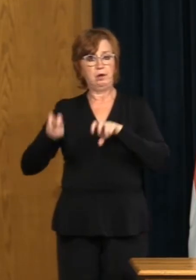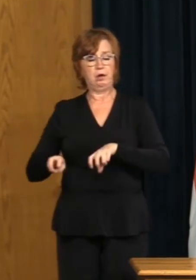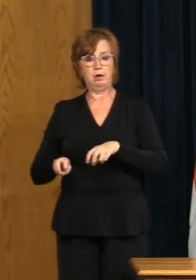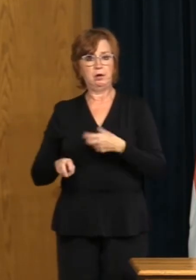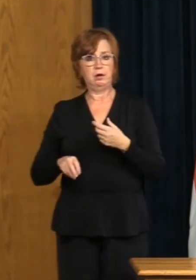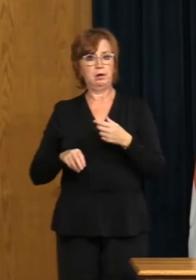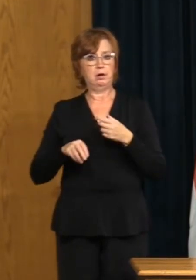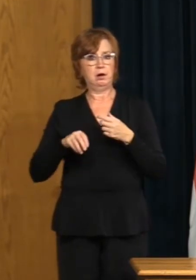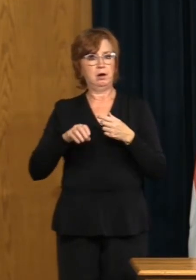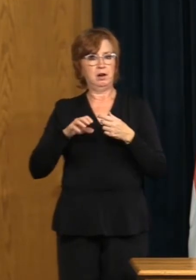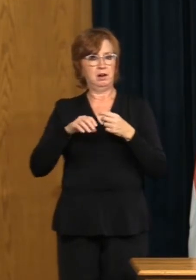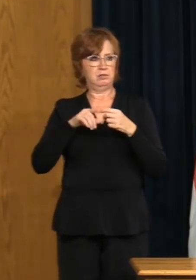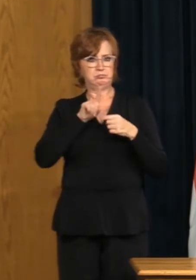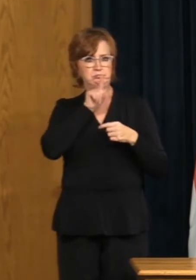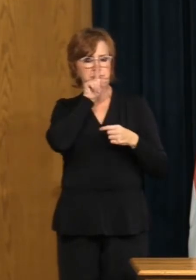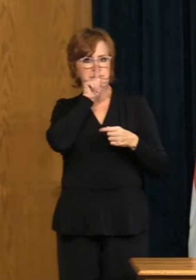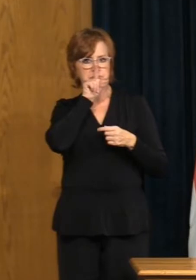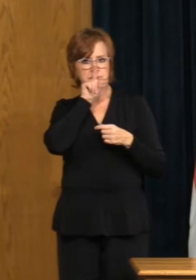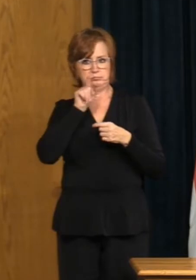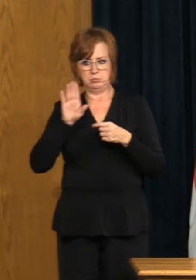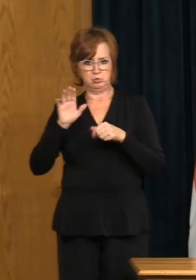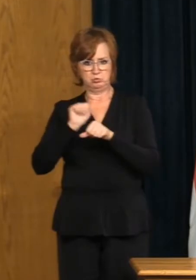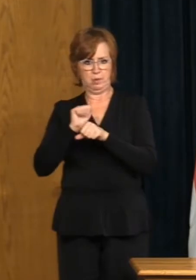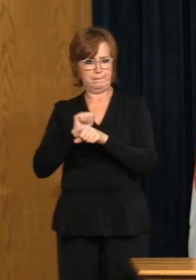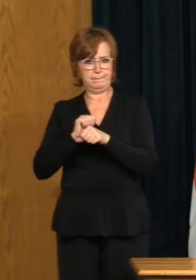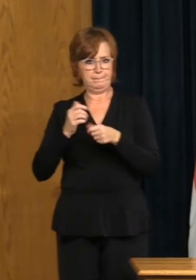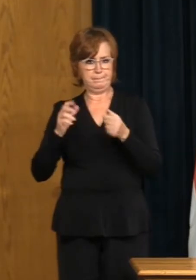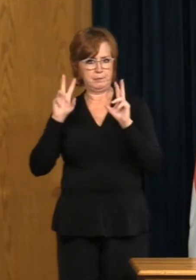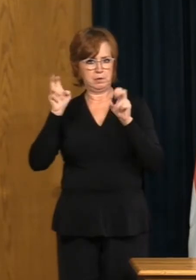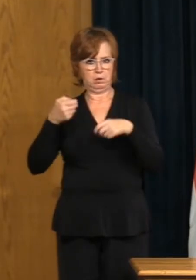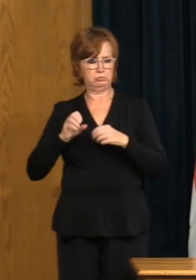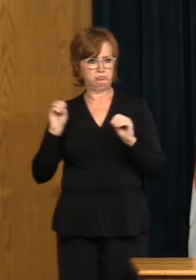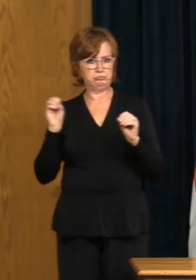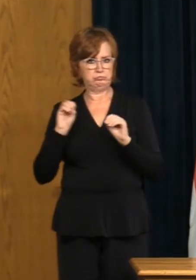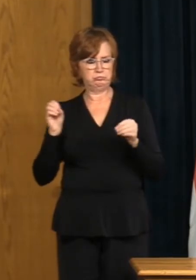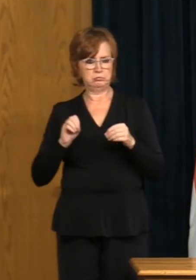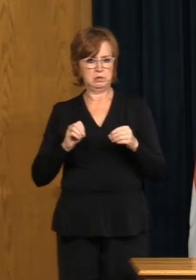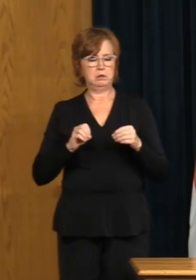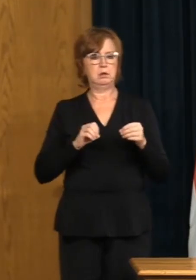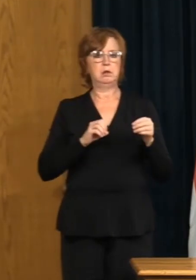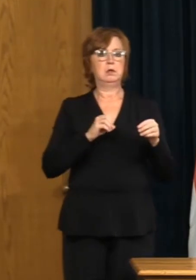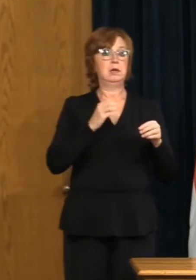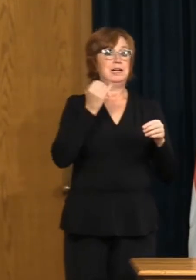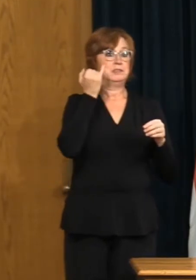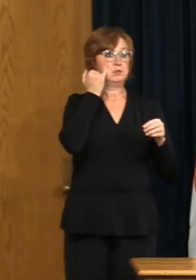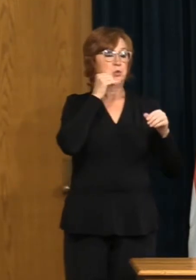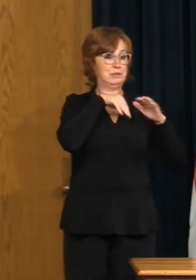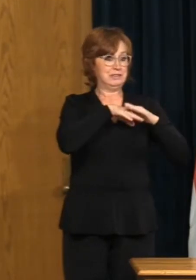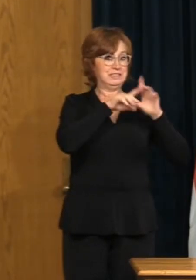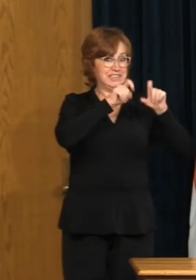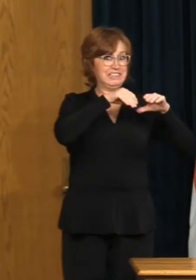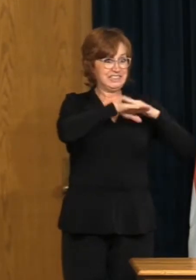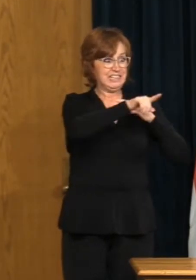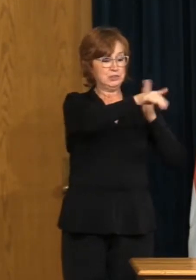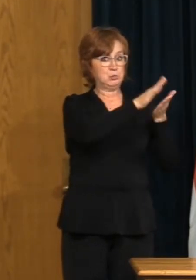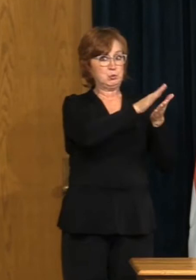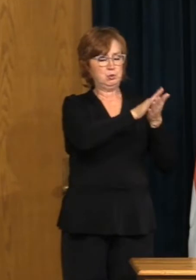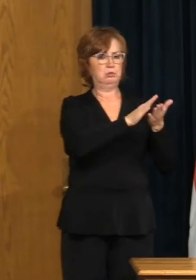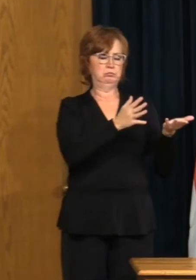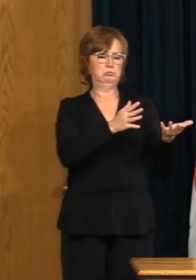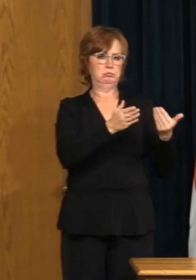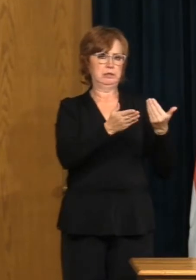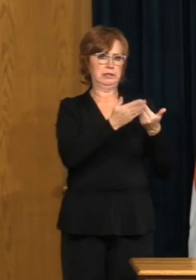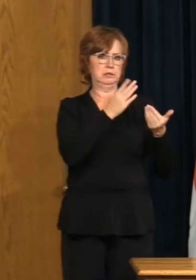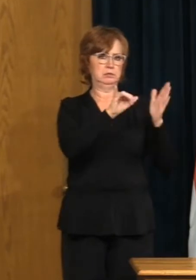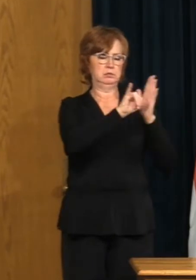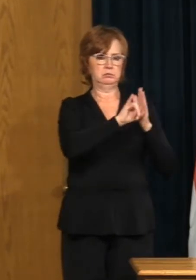with symptoms should seek testing. And it's especially important right now for households who may have a child in school